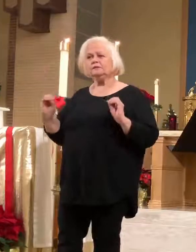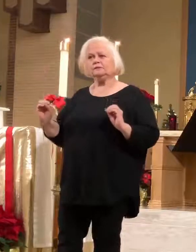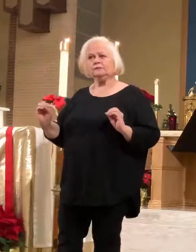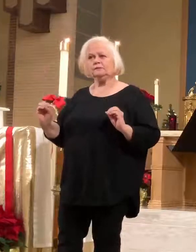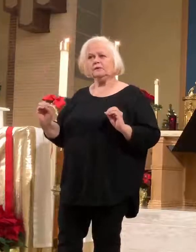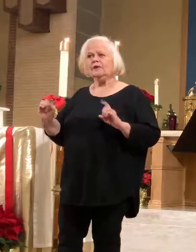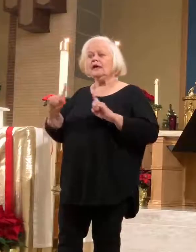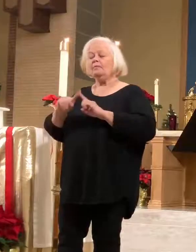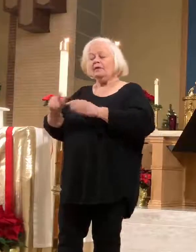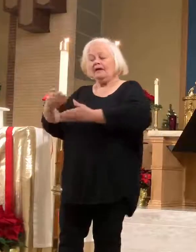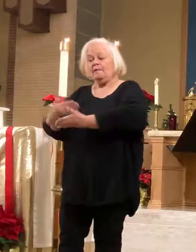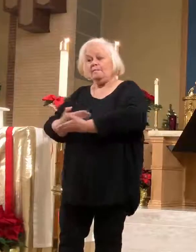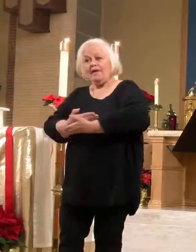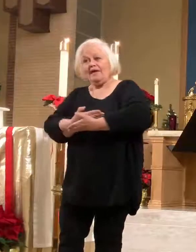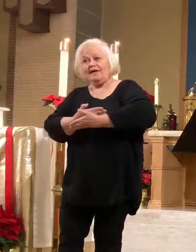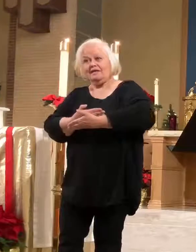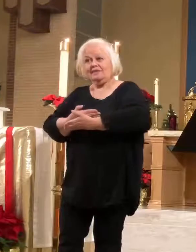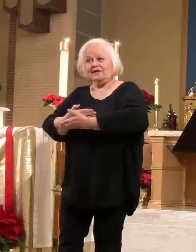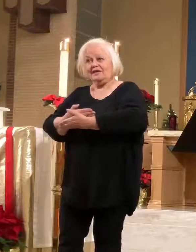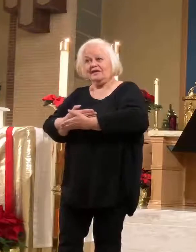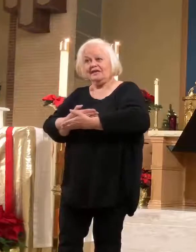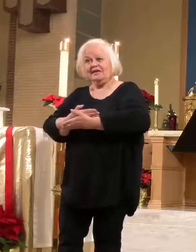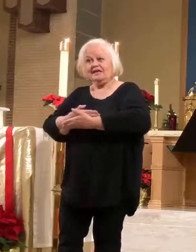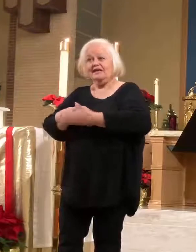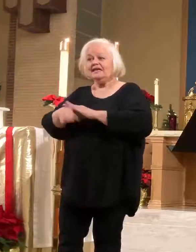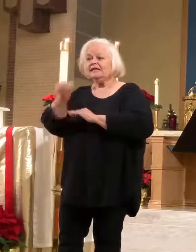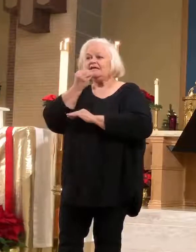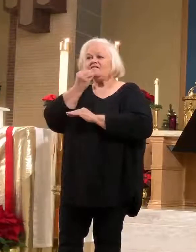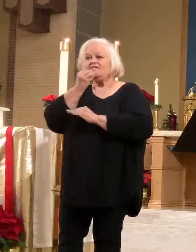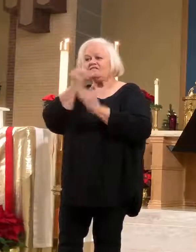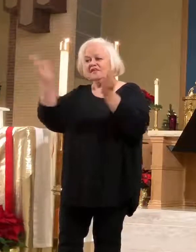but a baby in a feeding trough.